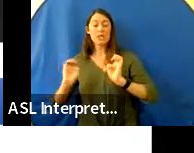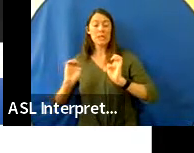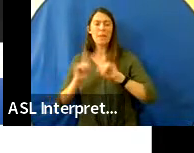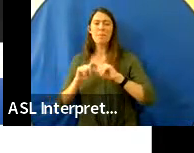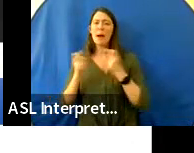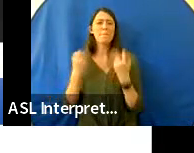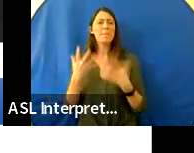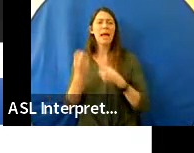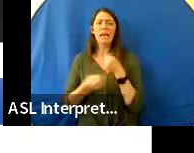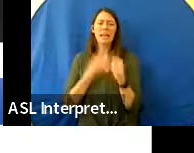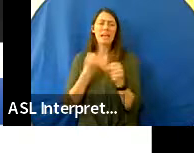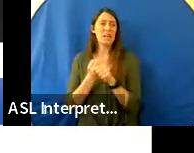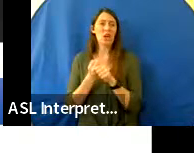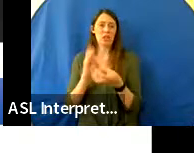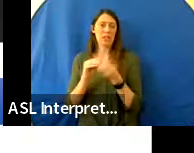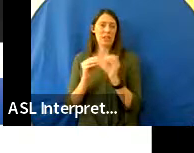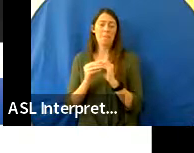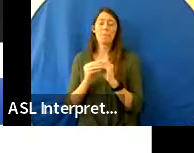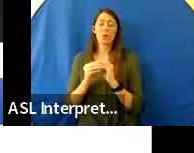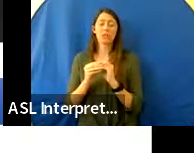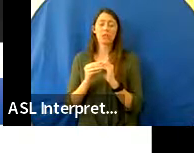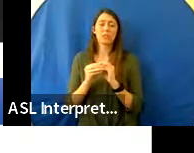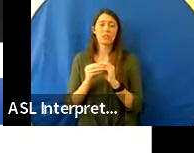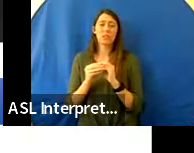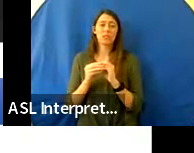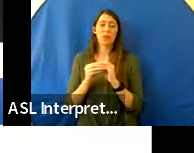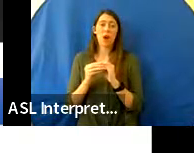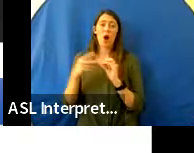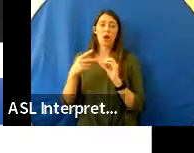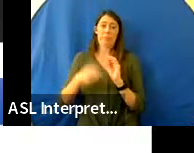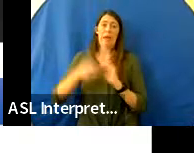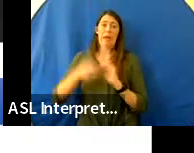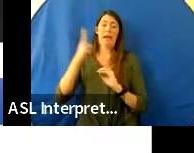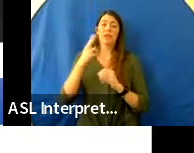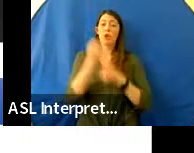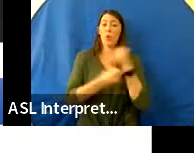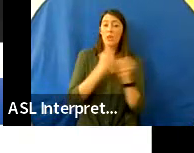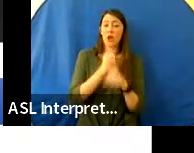a flu pandemic, and we'll have a flu pandemic again.